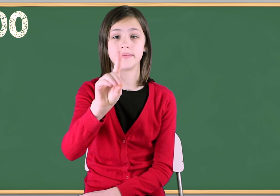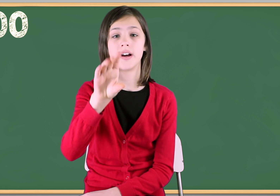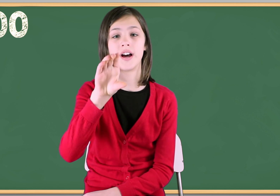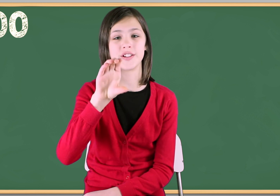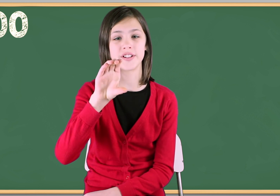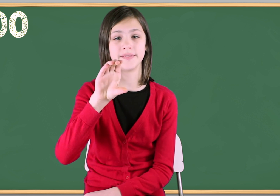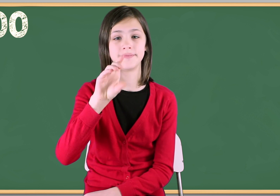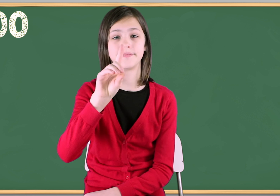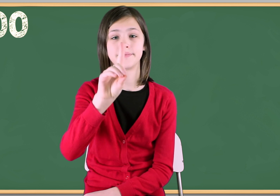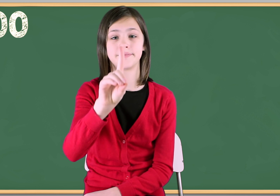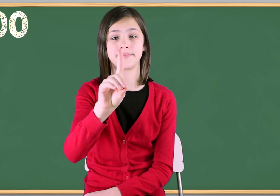100.